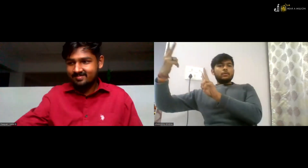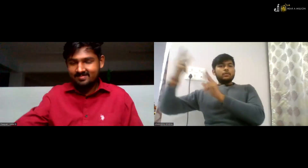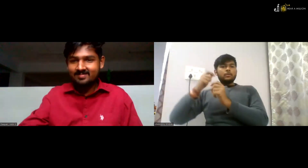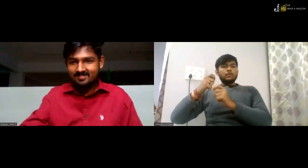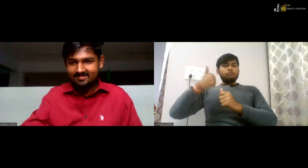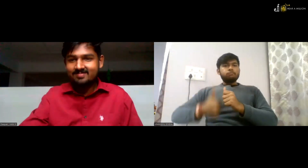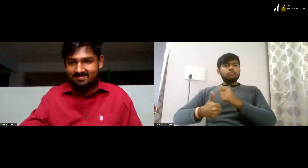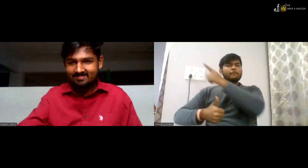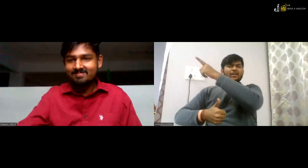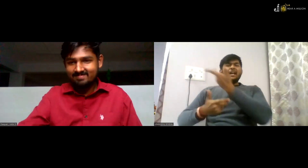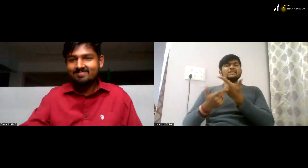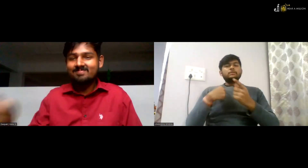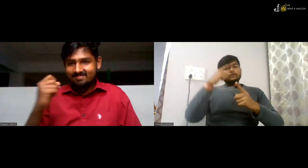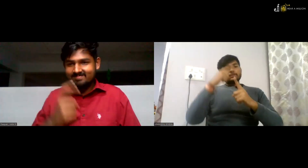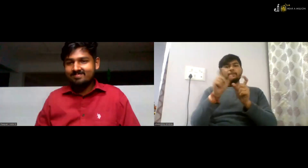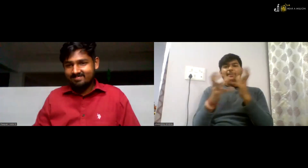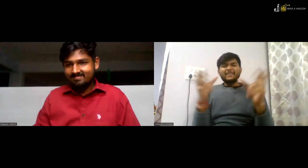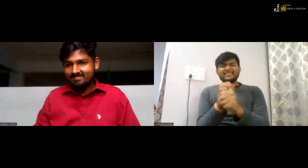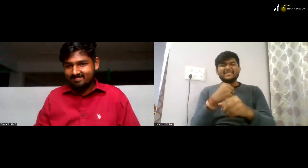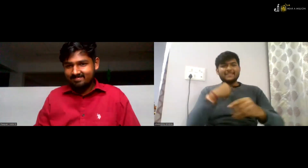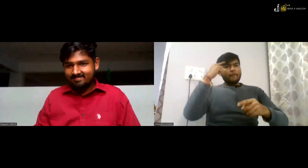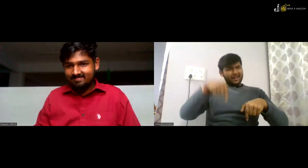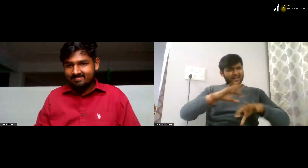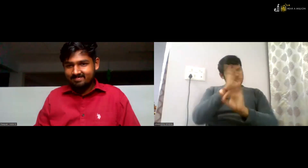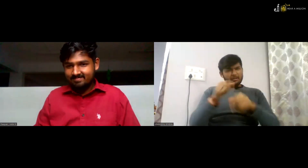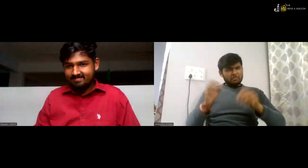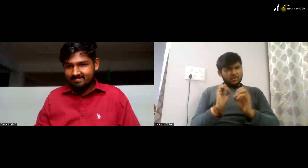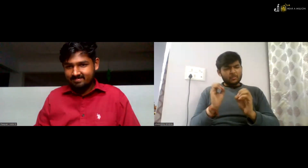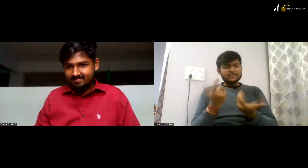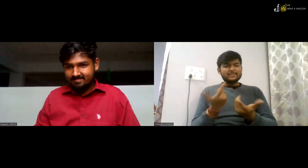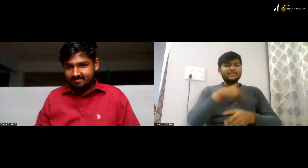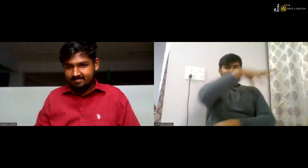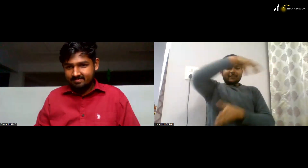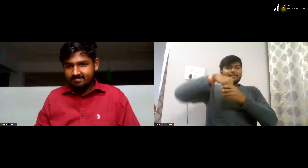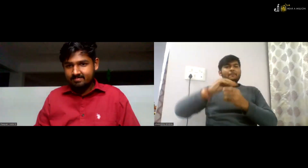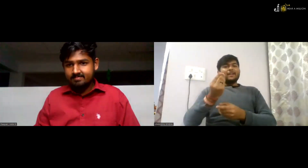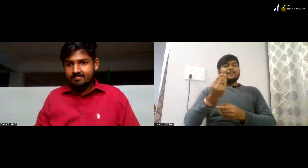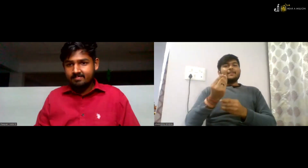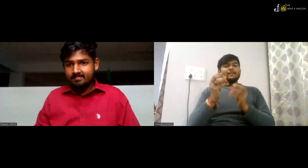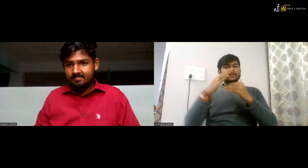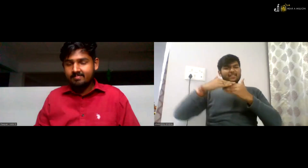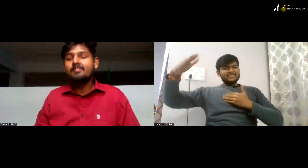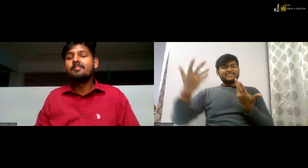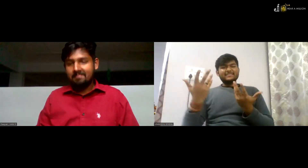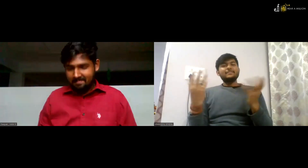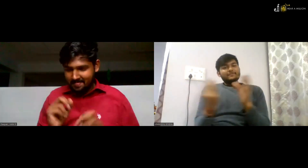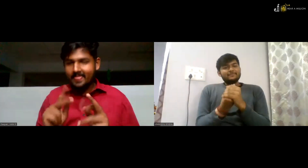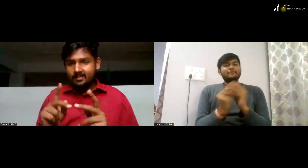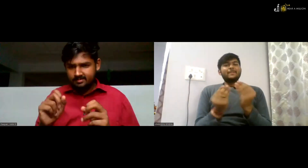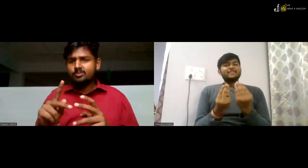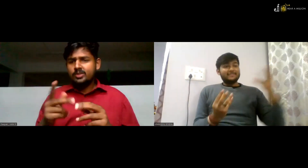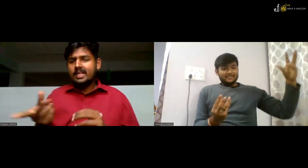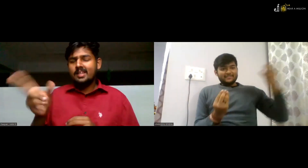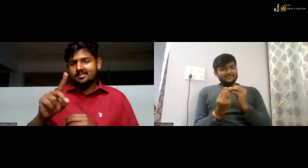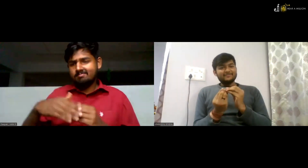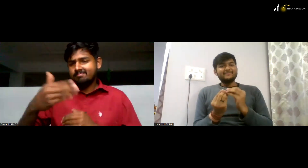countries also because I wanted to move to the other Western country. I thought if you could